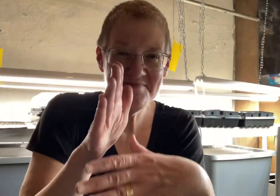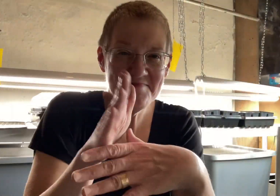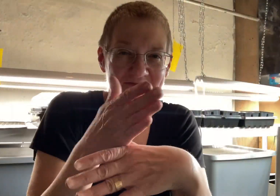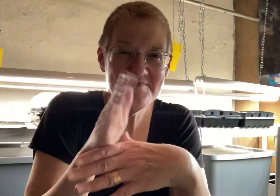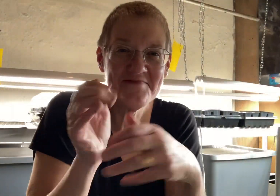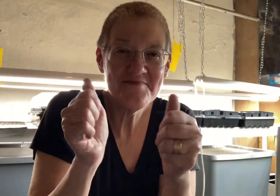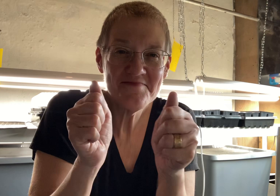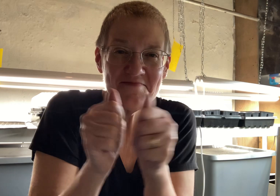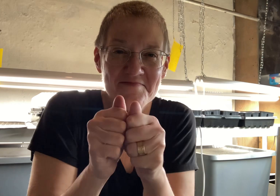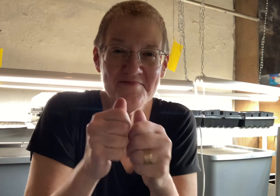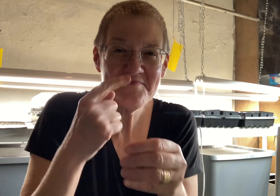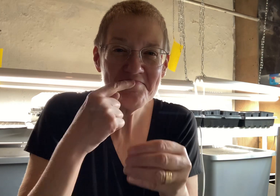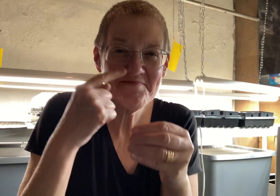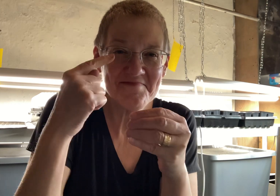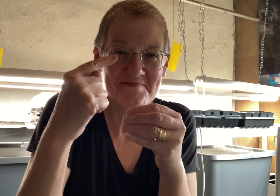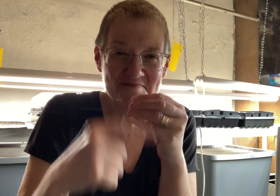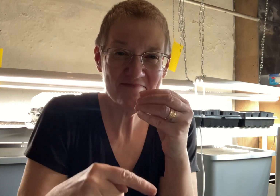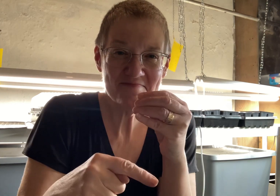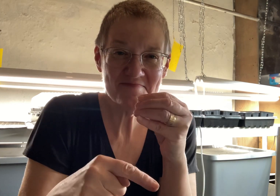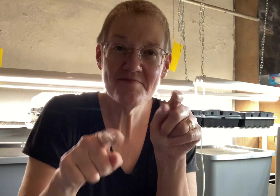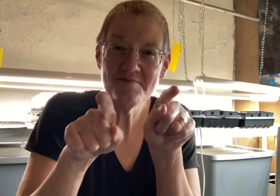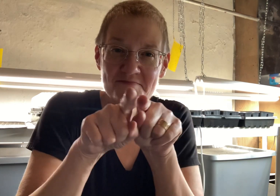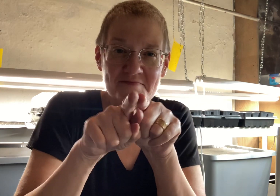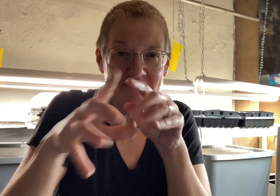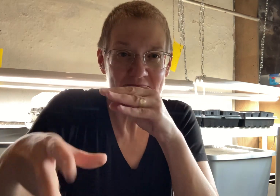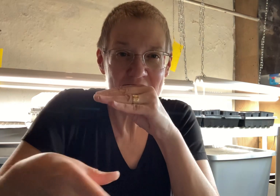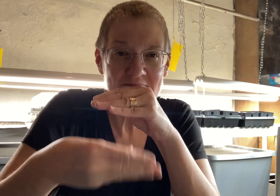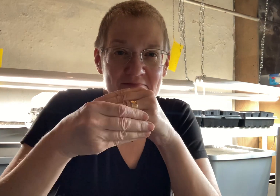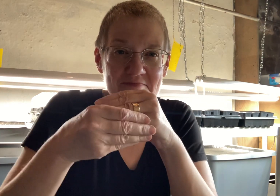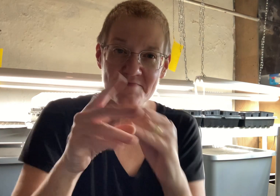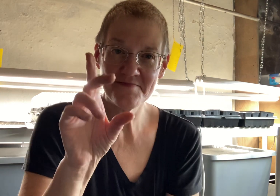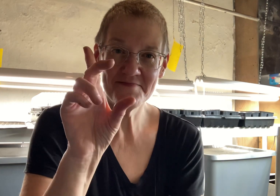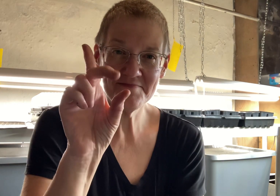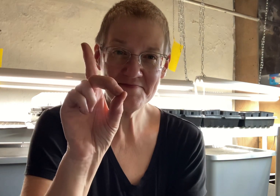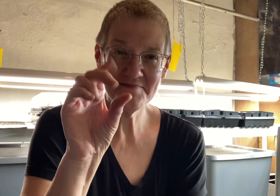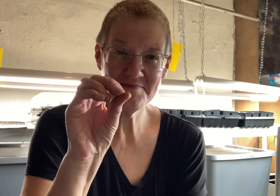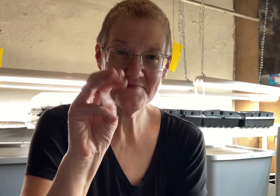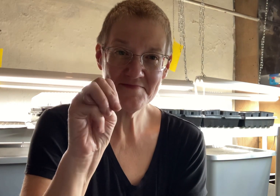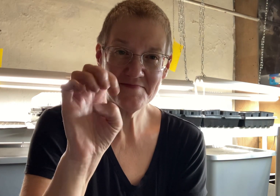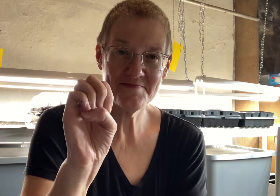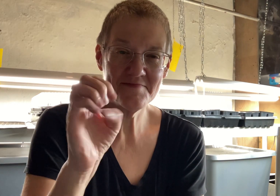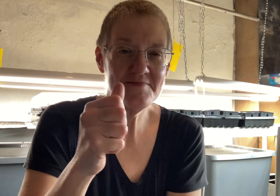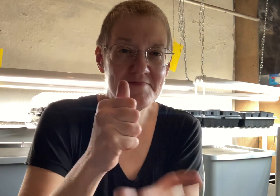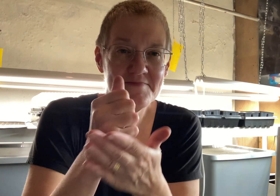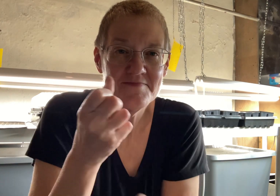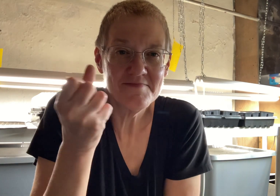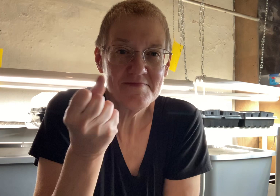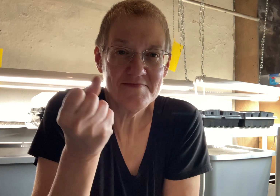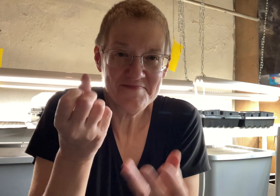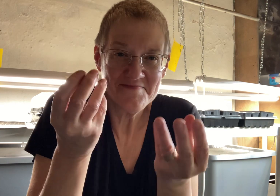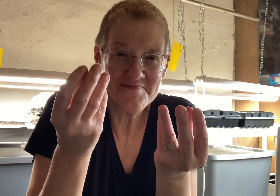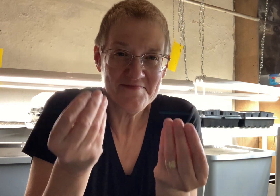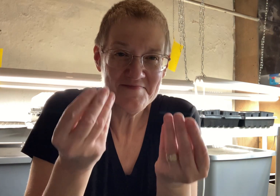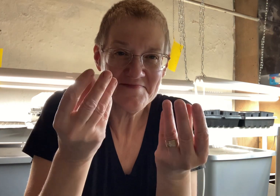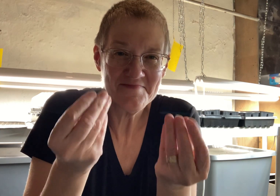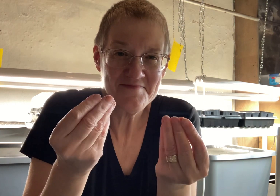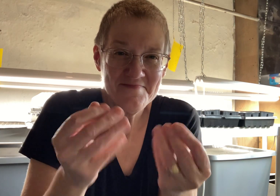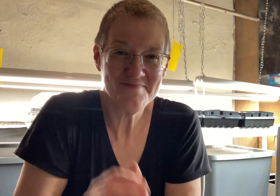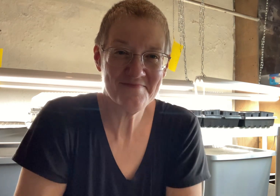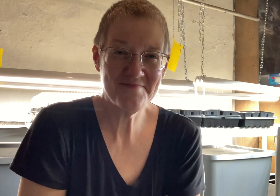We're going to let it share with the tomatoes. And I do cover my seeds with a dome